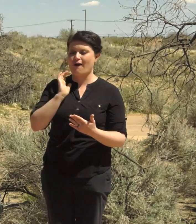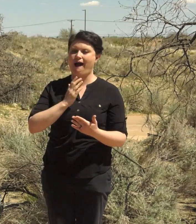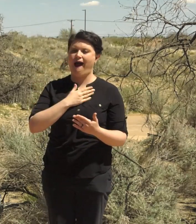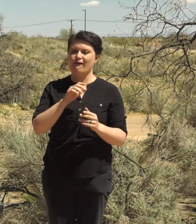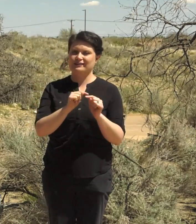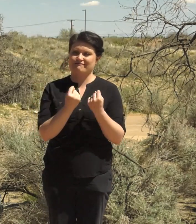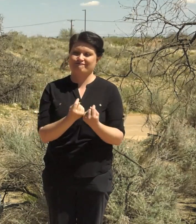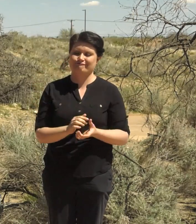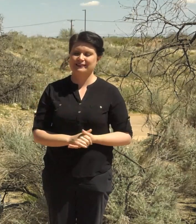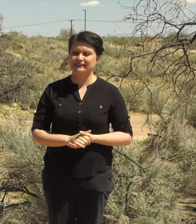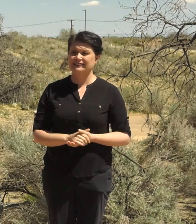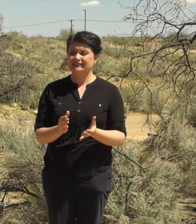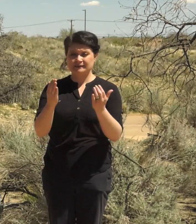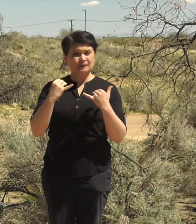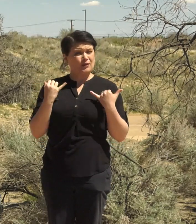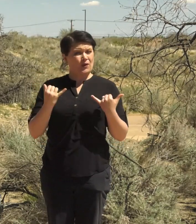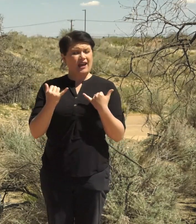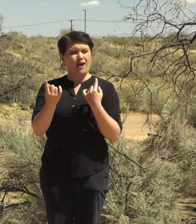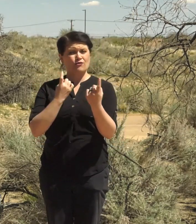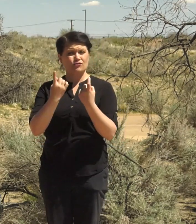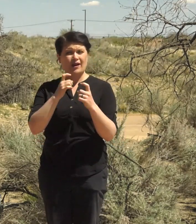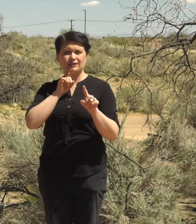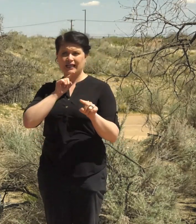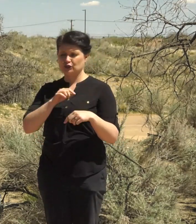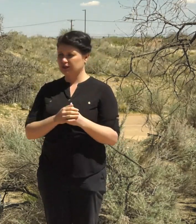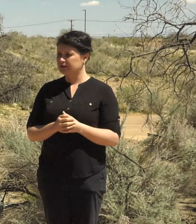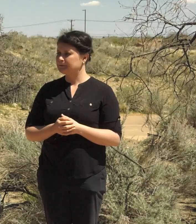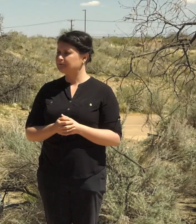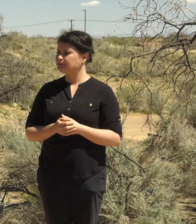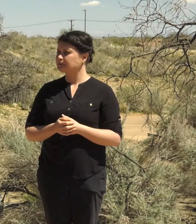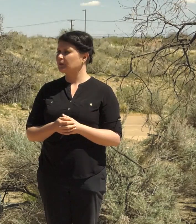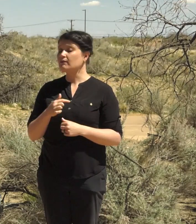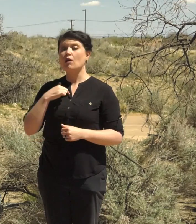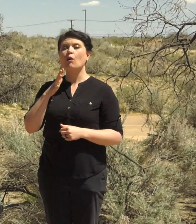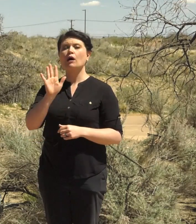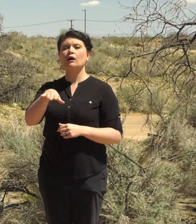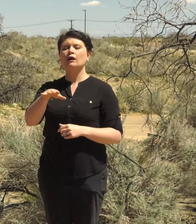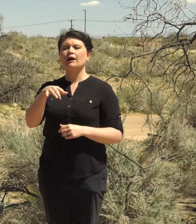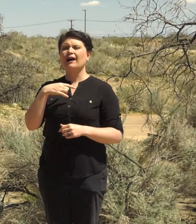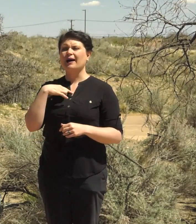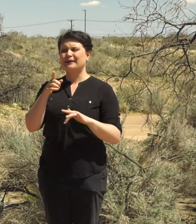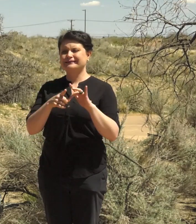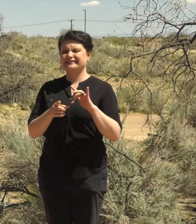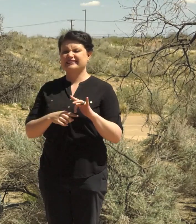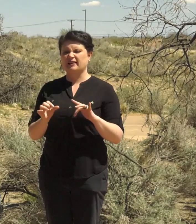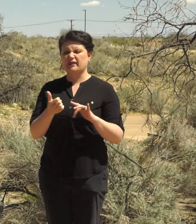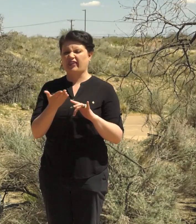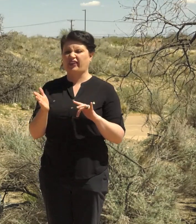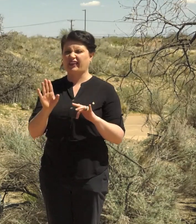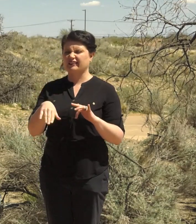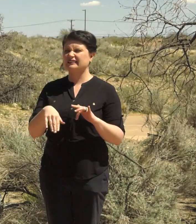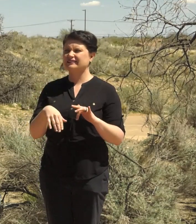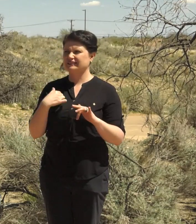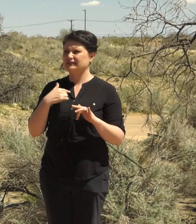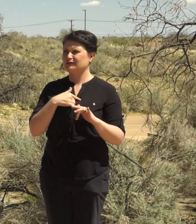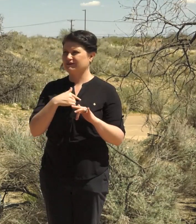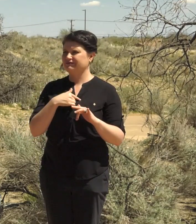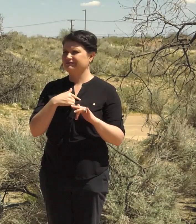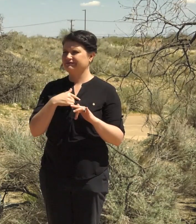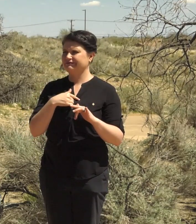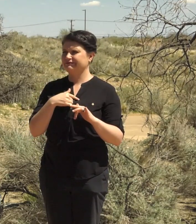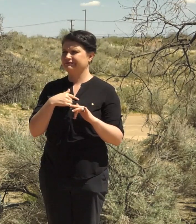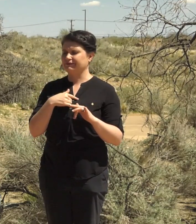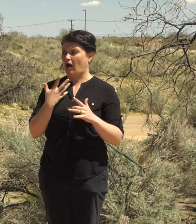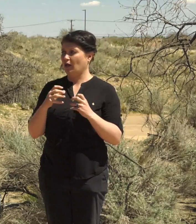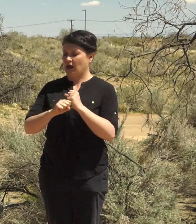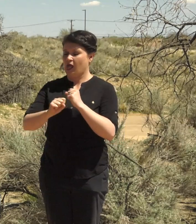let's move to our question section. Let's mention, I think I'm going to skip through some other things because we've gone